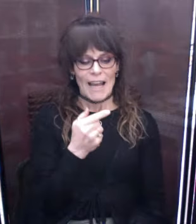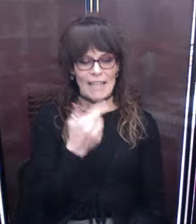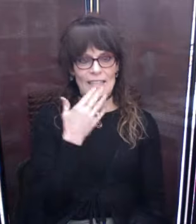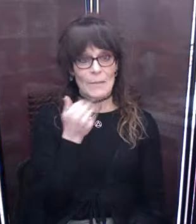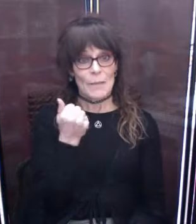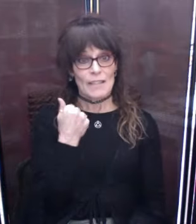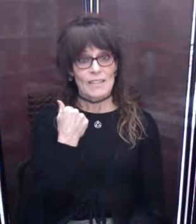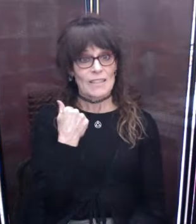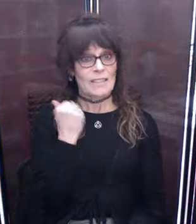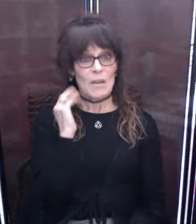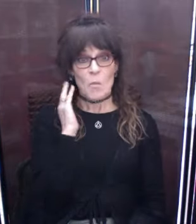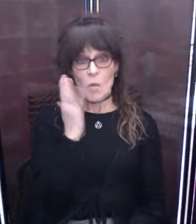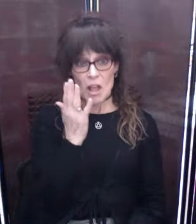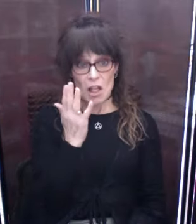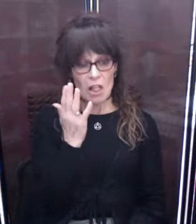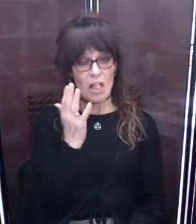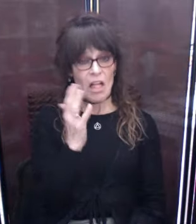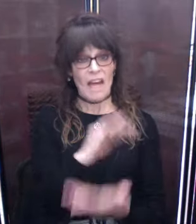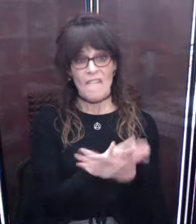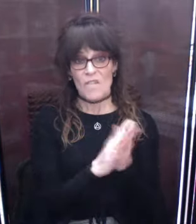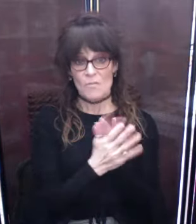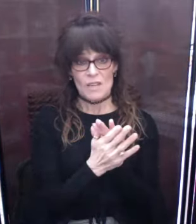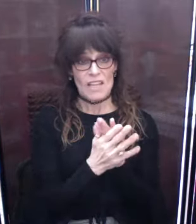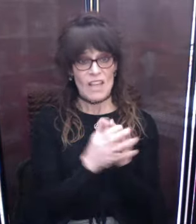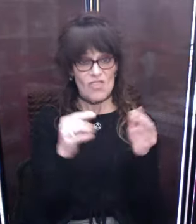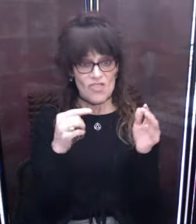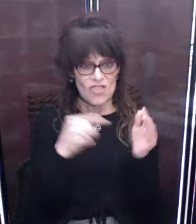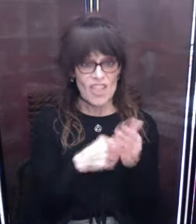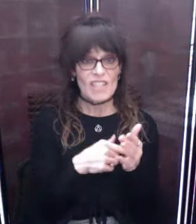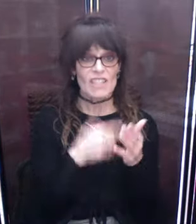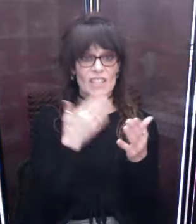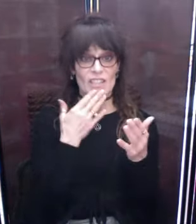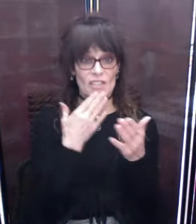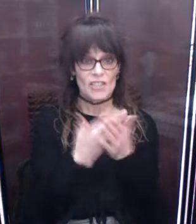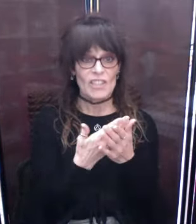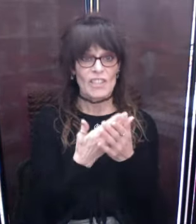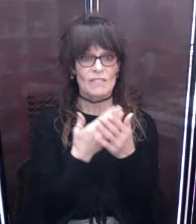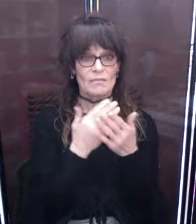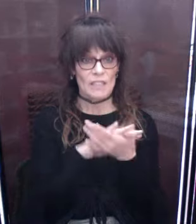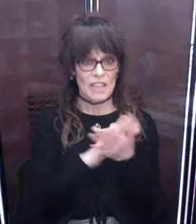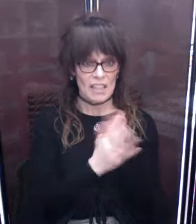This is as good as it gets. Broken relationships, career in the shitter,